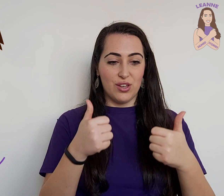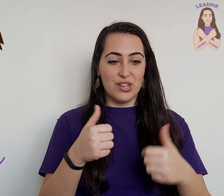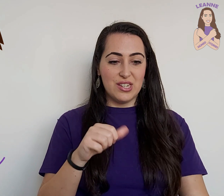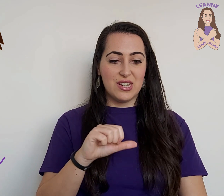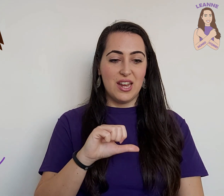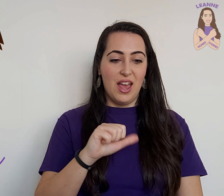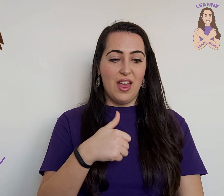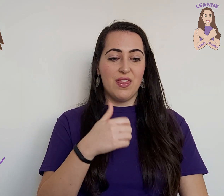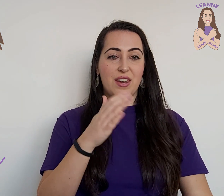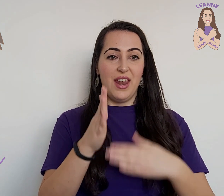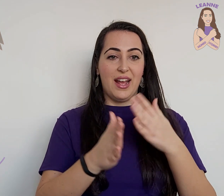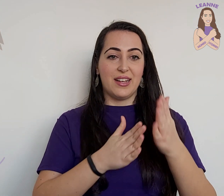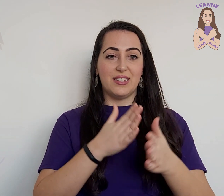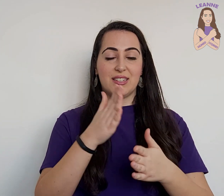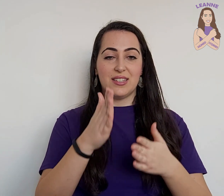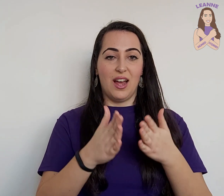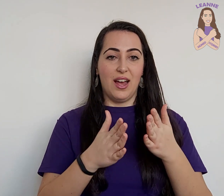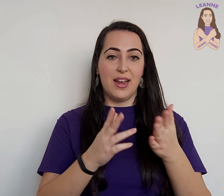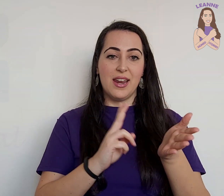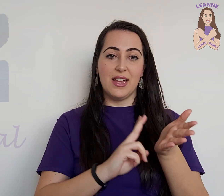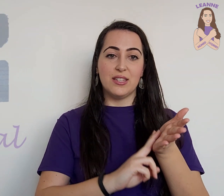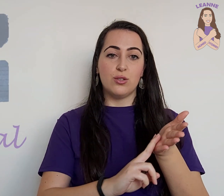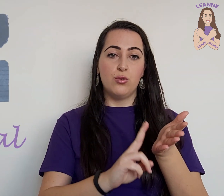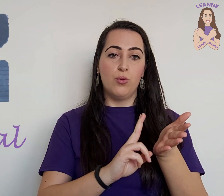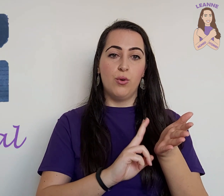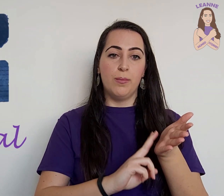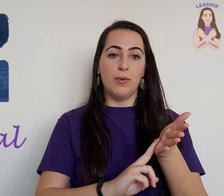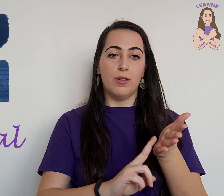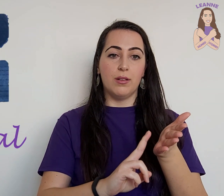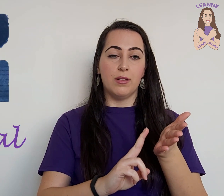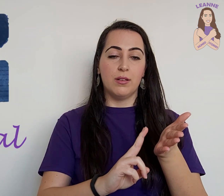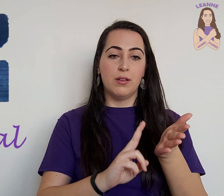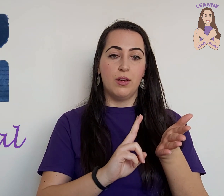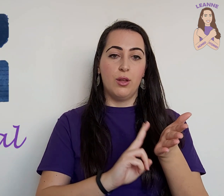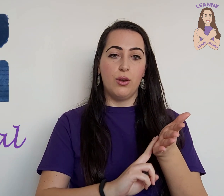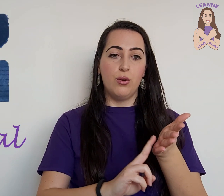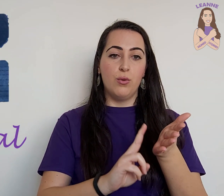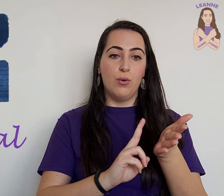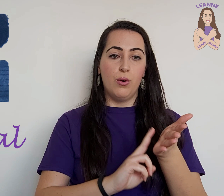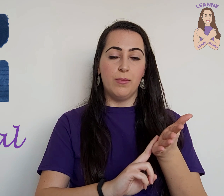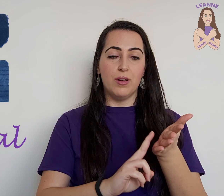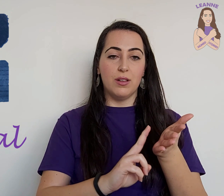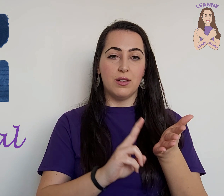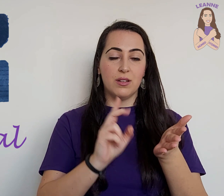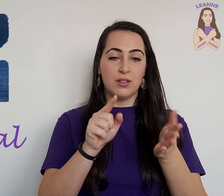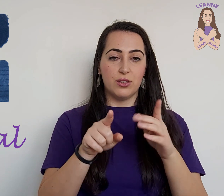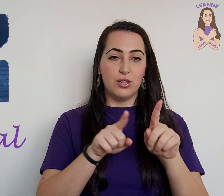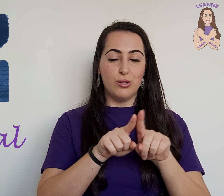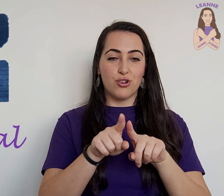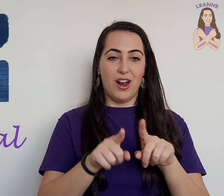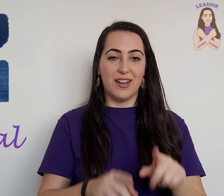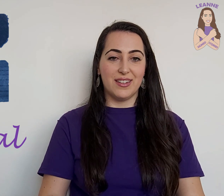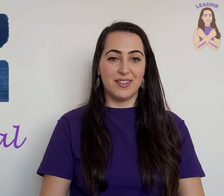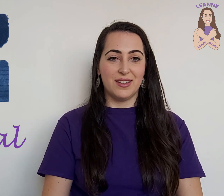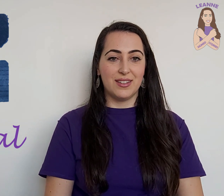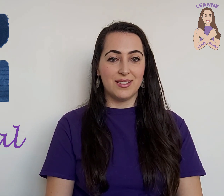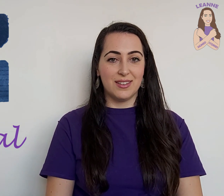Good. The next sign is normal. Normal. You try.